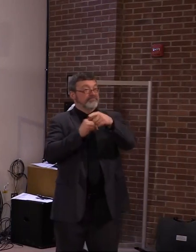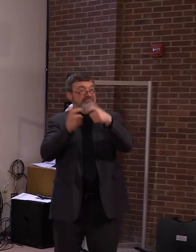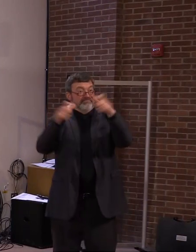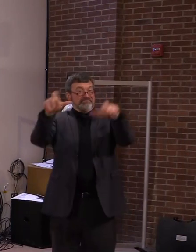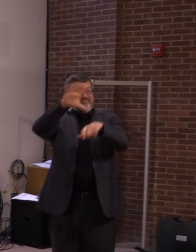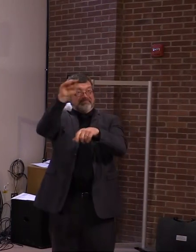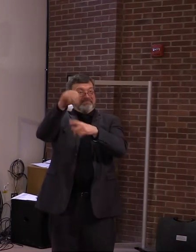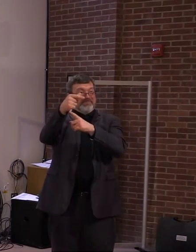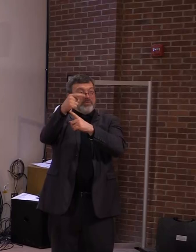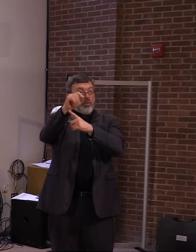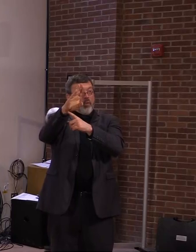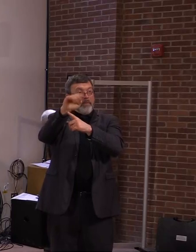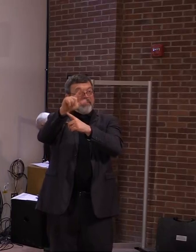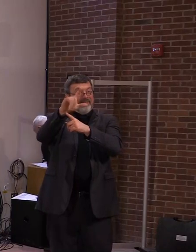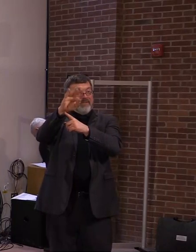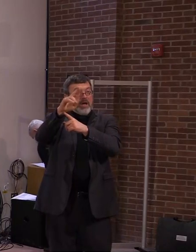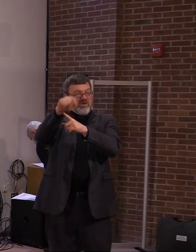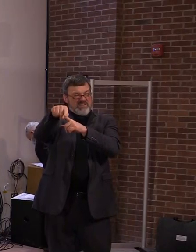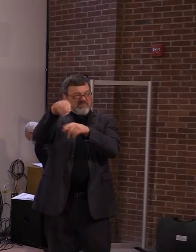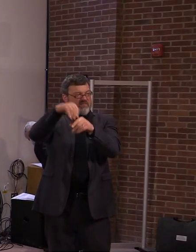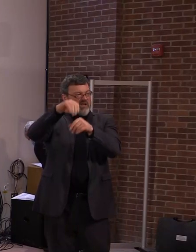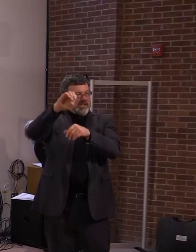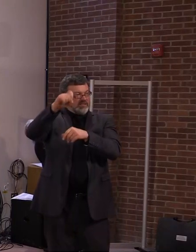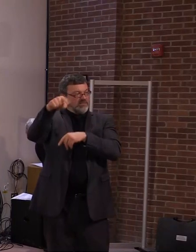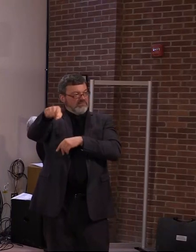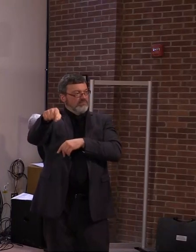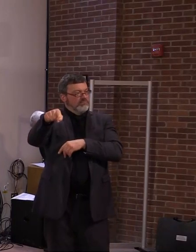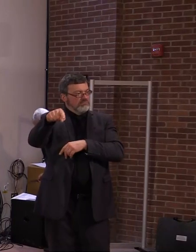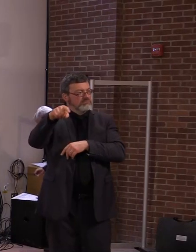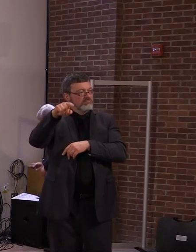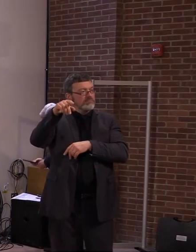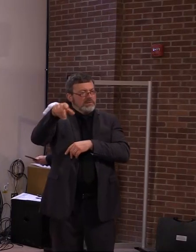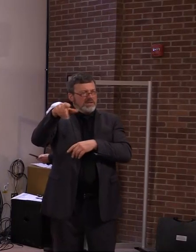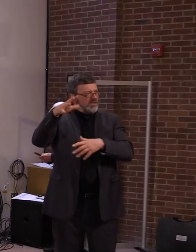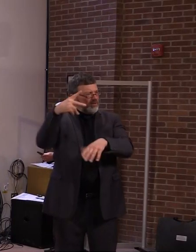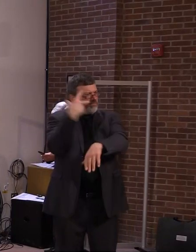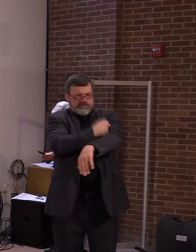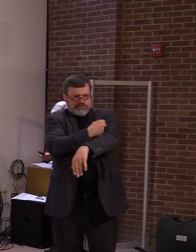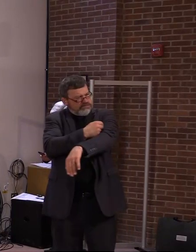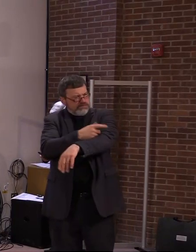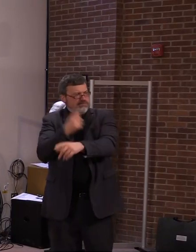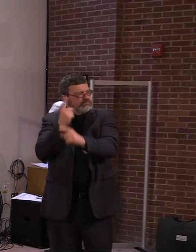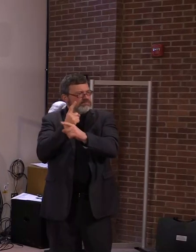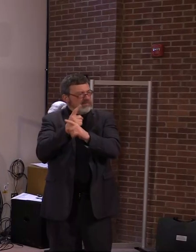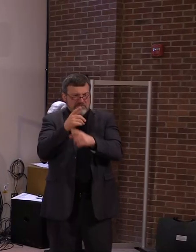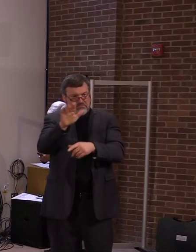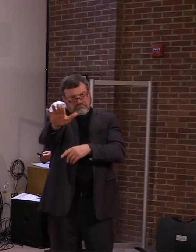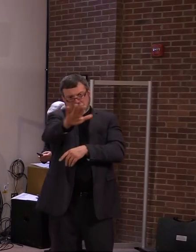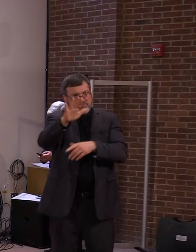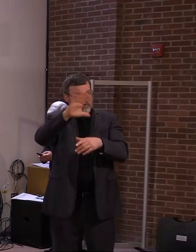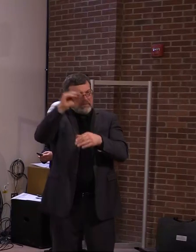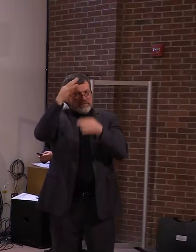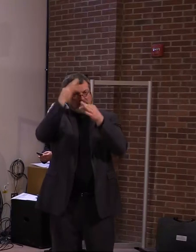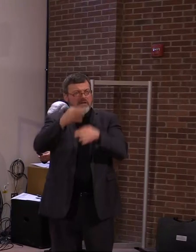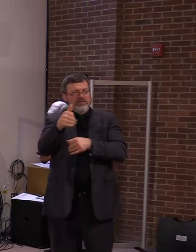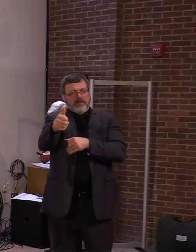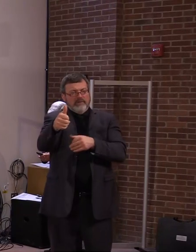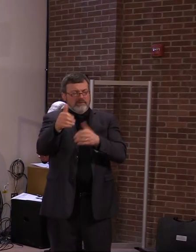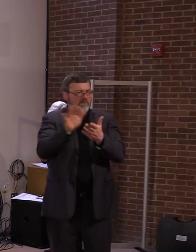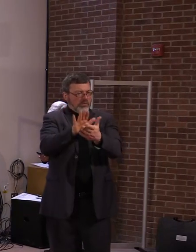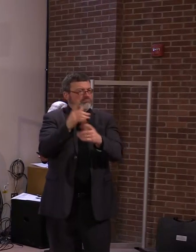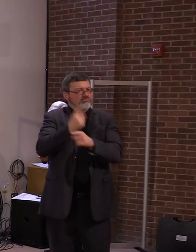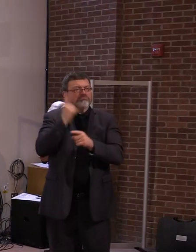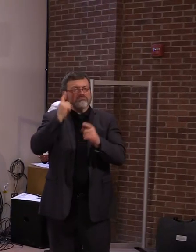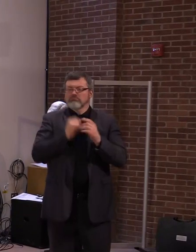require their employees to be vaccinated, I think that's the right approach. We just, and